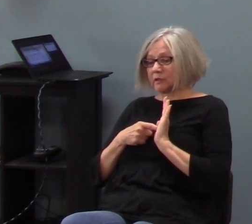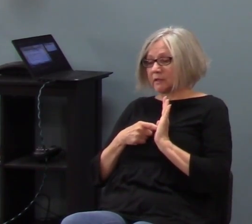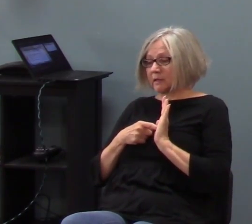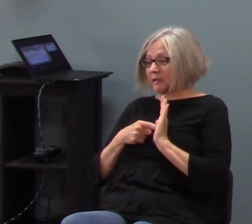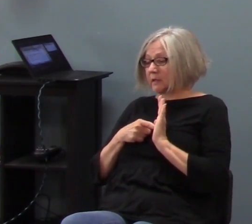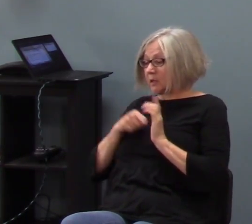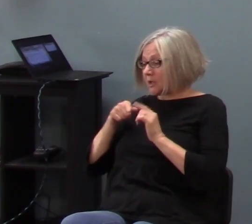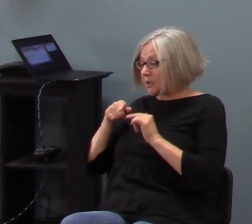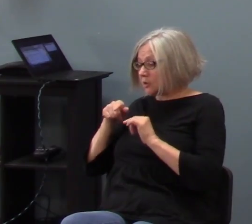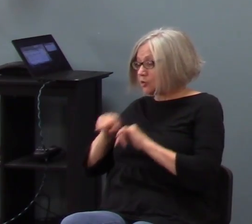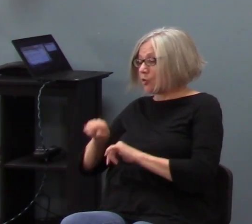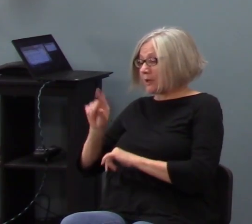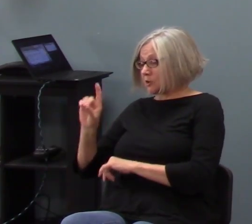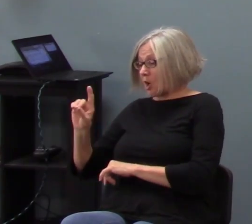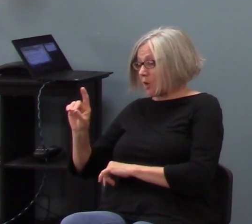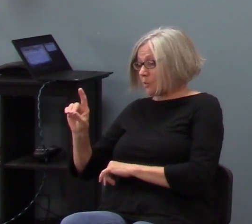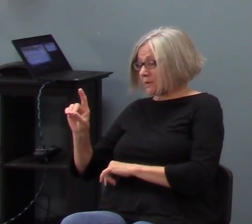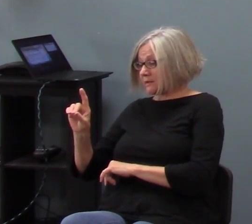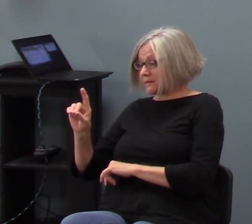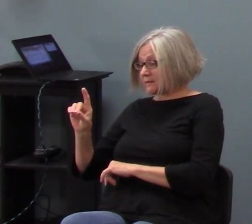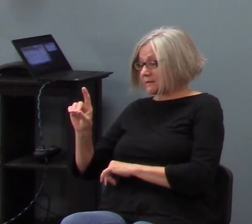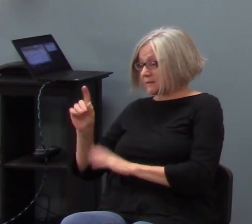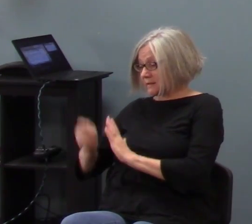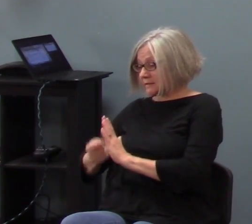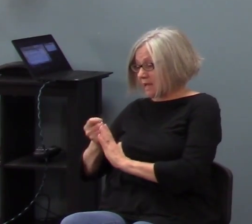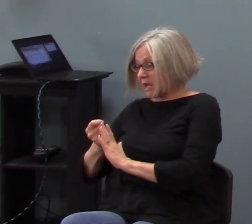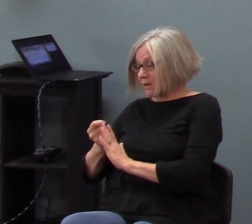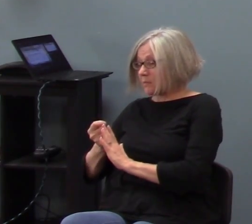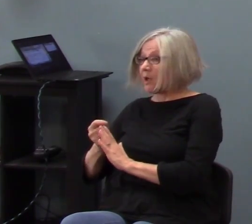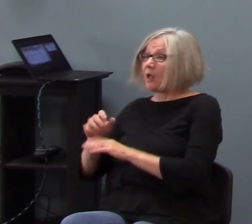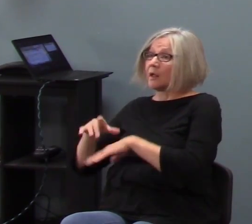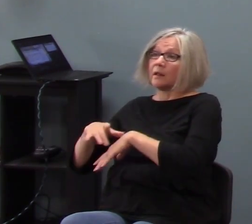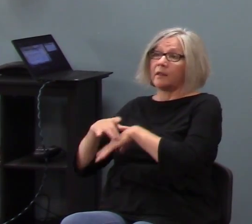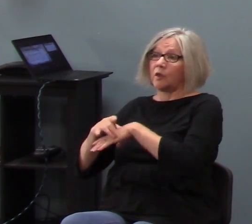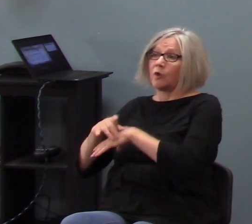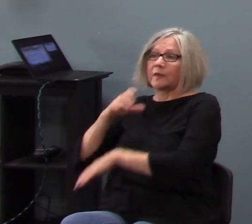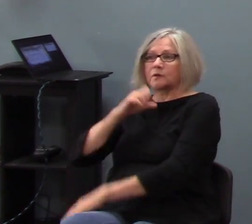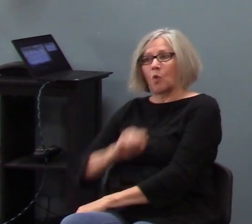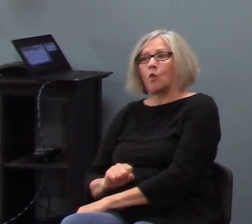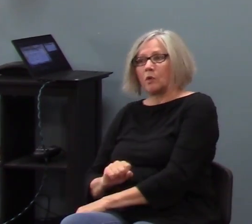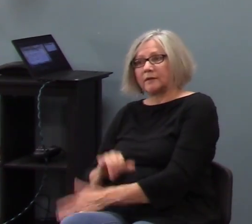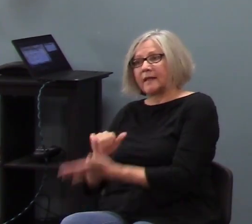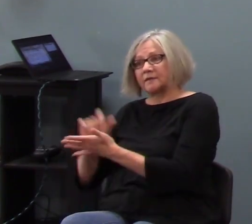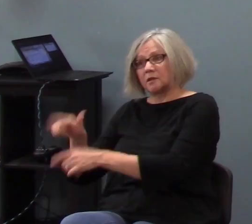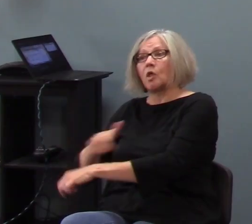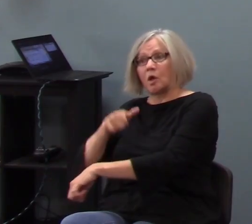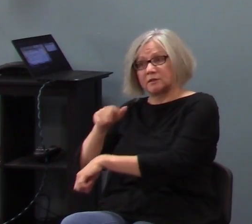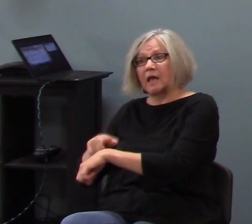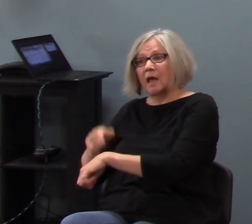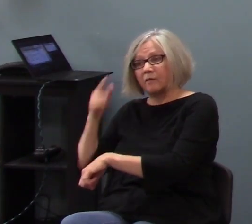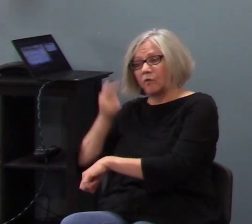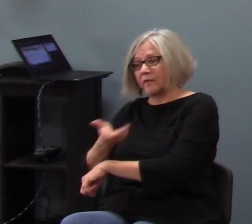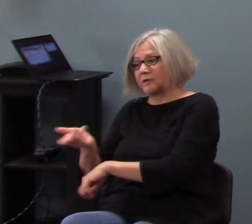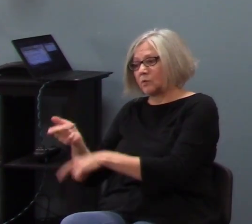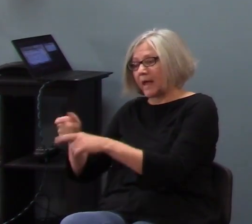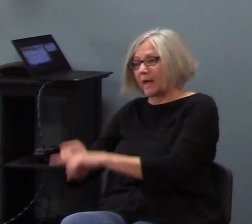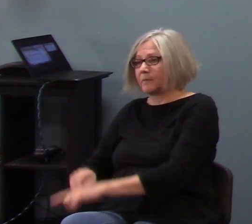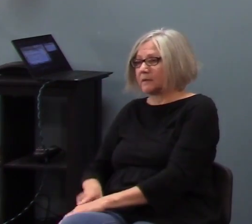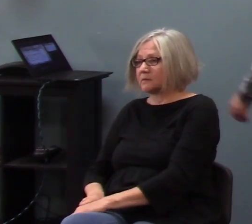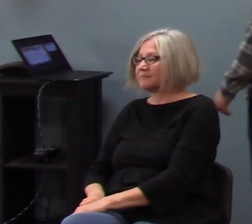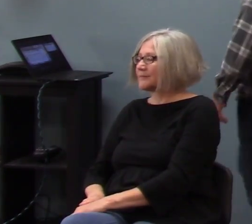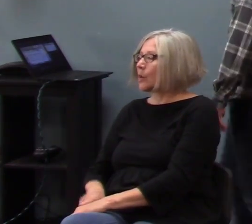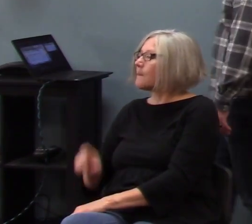is. That it's over 4 billion years old, and that's a really long time for some of this stuff to happen. So they assume, okay, this can happen really